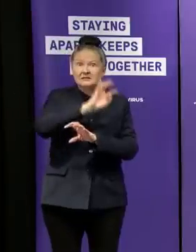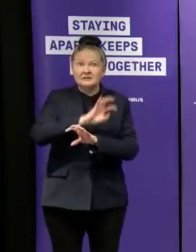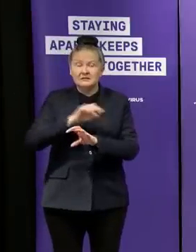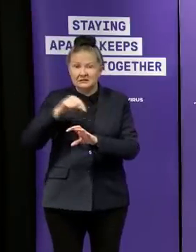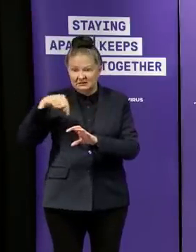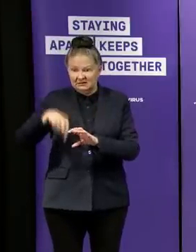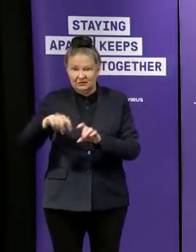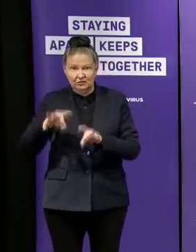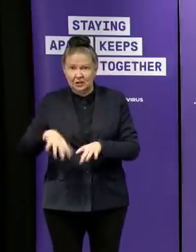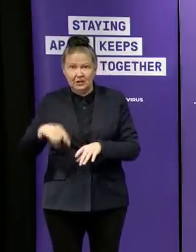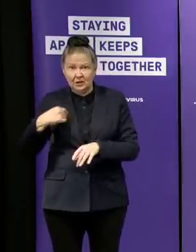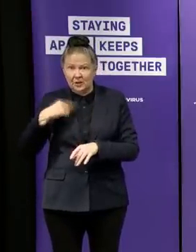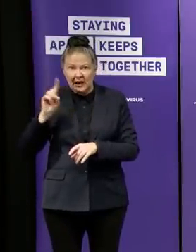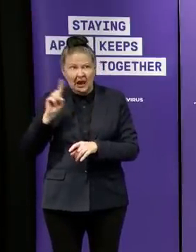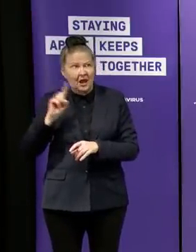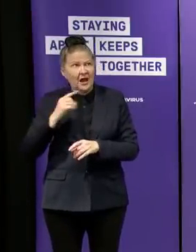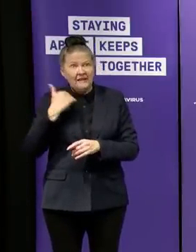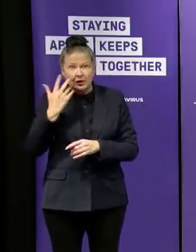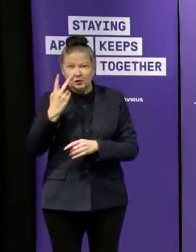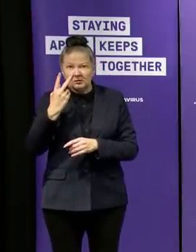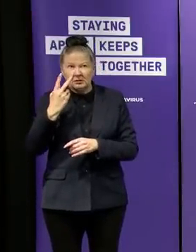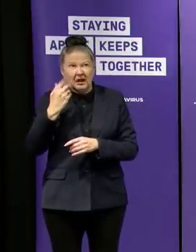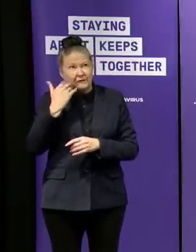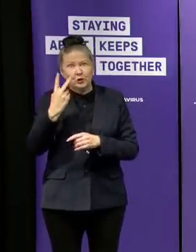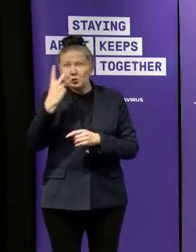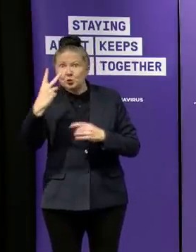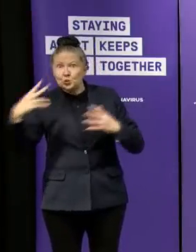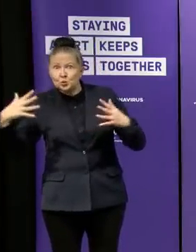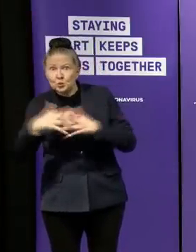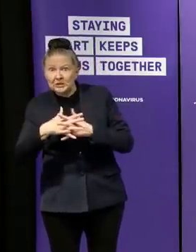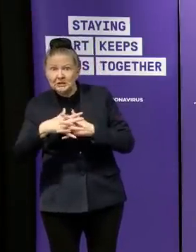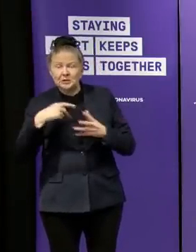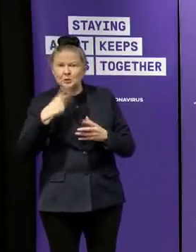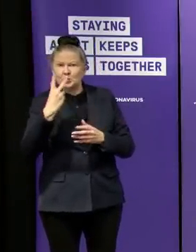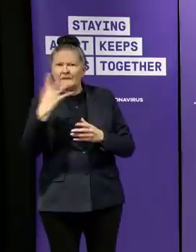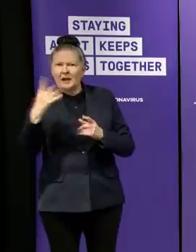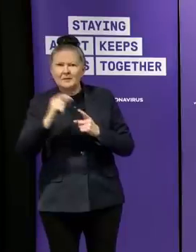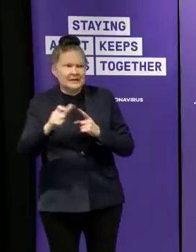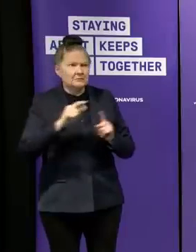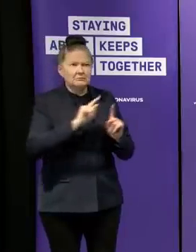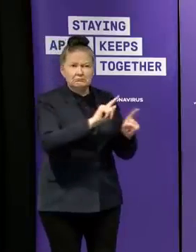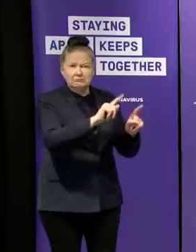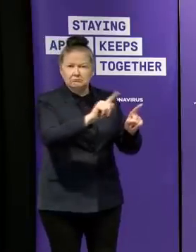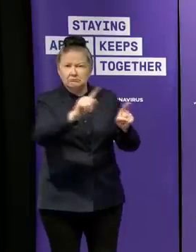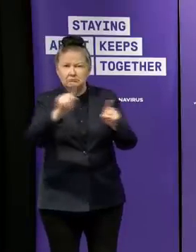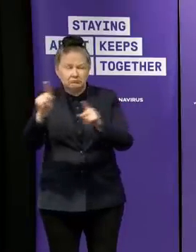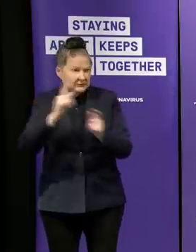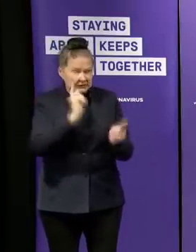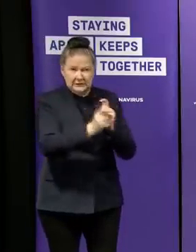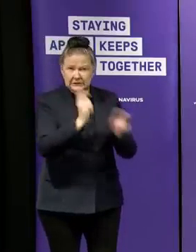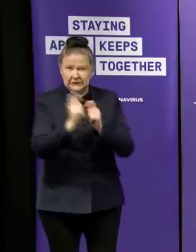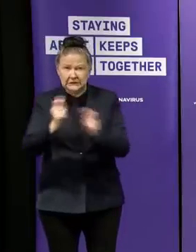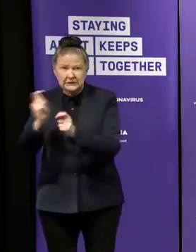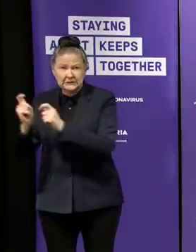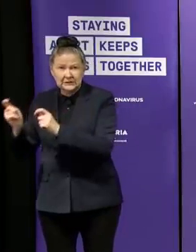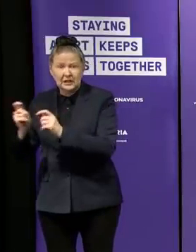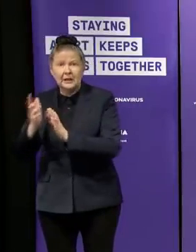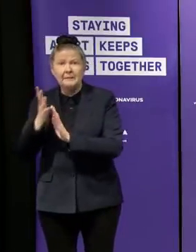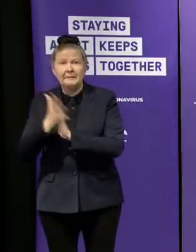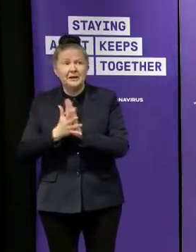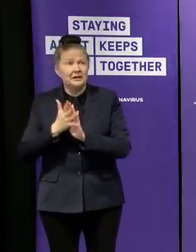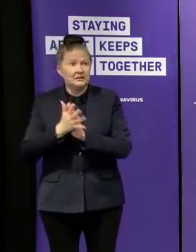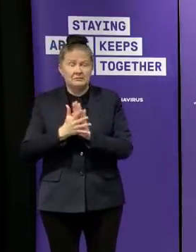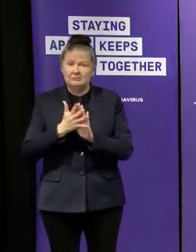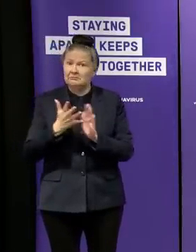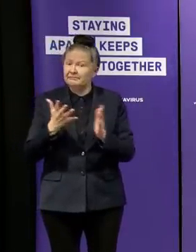some workplaces every week. So every fortnight we've got half the workforce done. That also, I think, creates a culture where I think, to